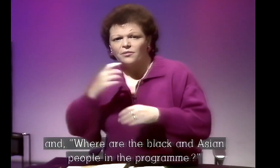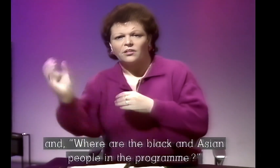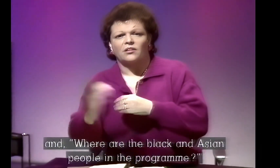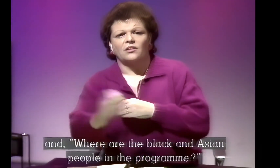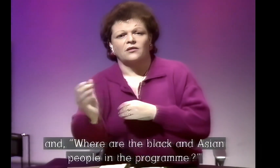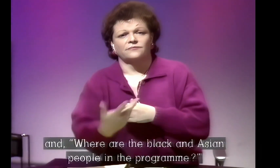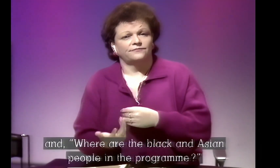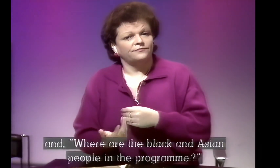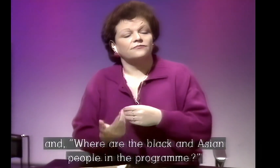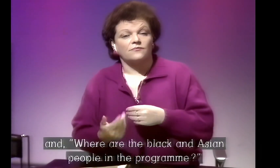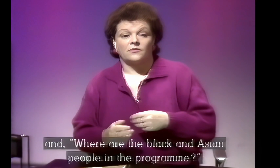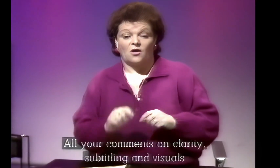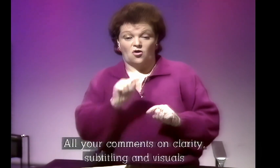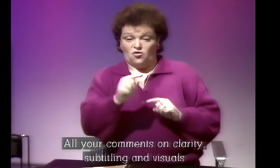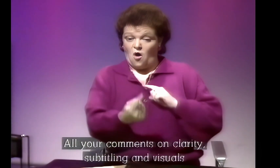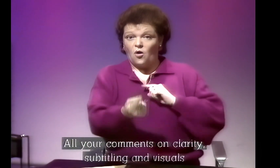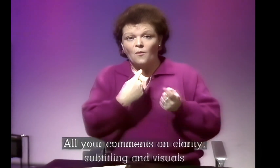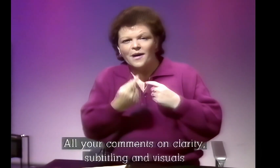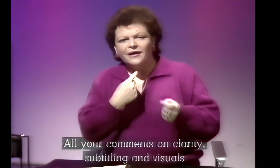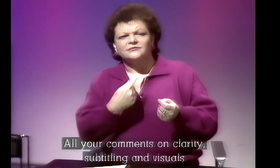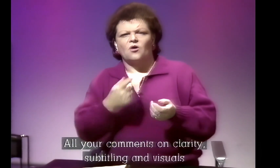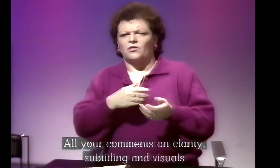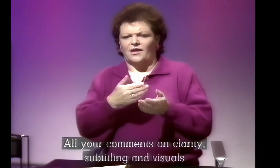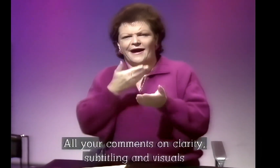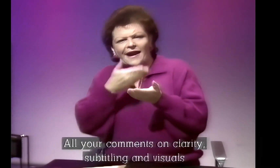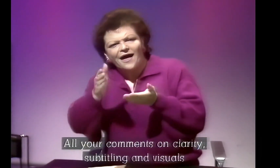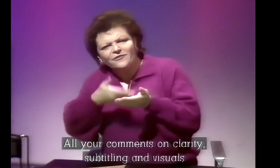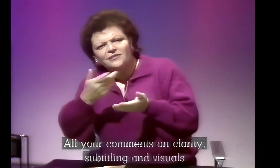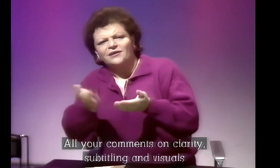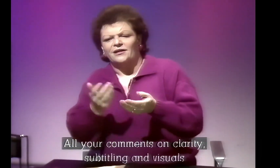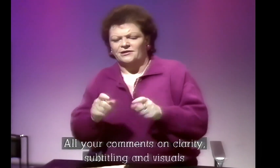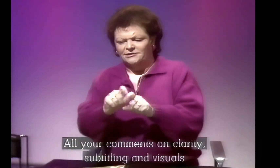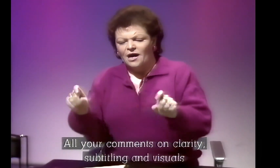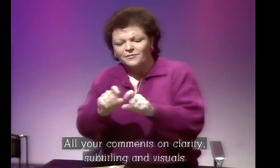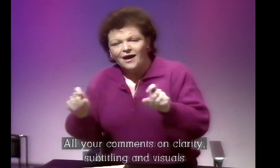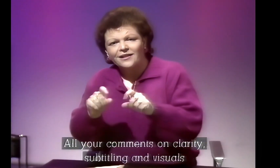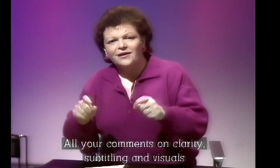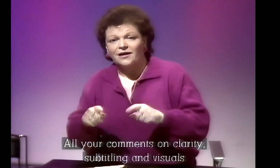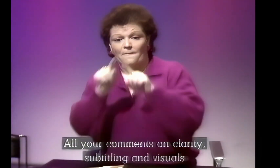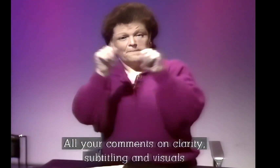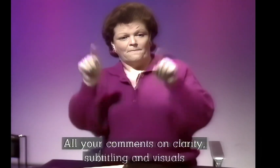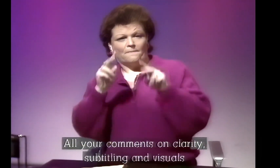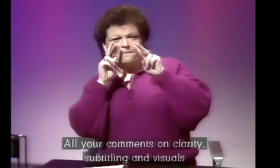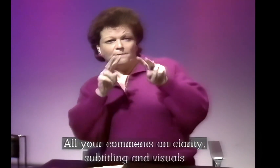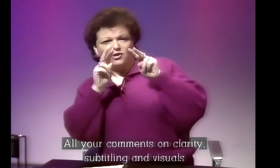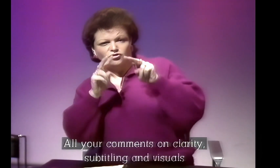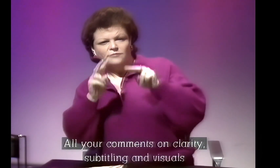in the programme? All your comments on clarity, subtitling and visuals have been added to the evidence